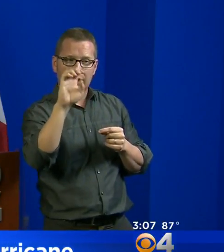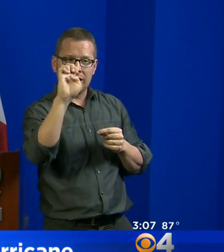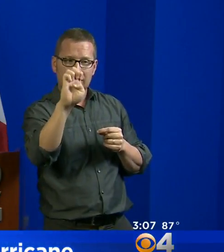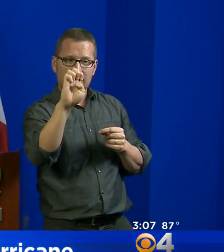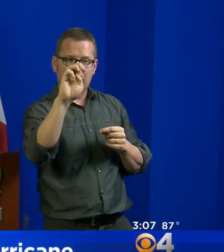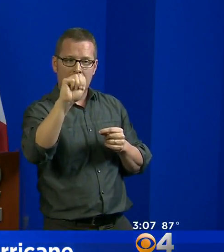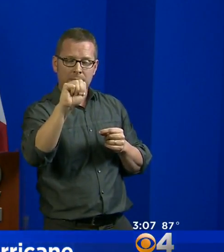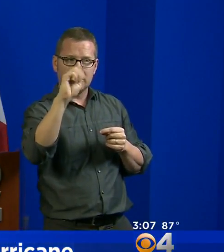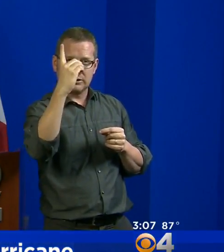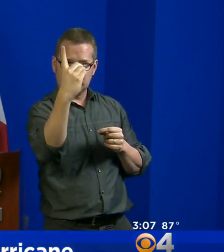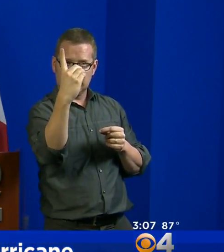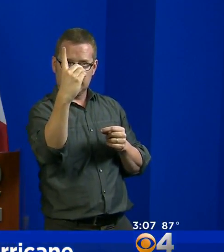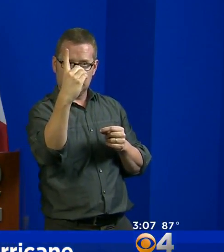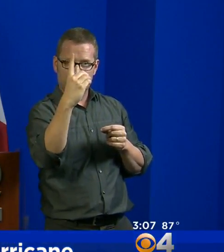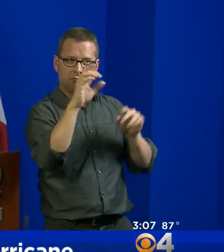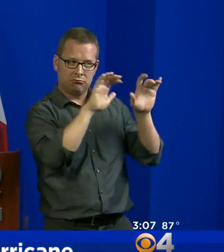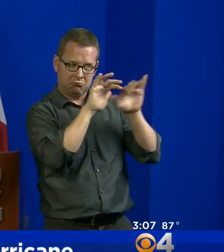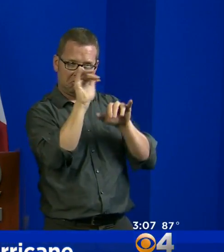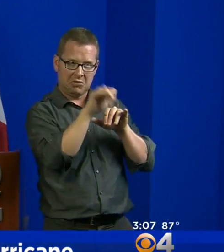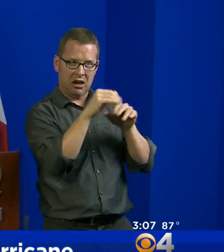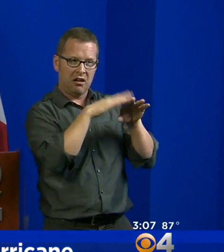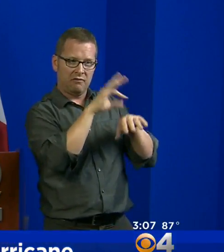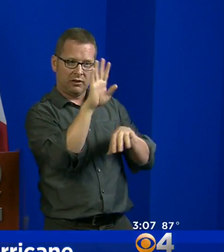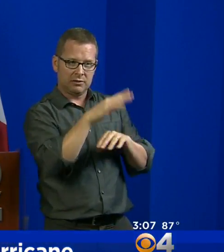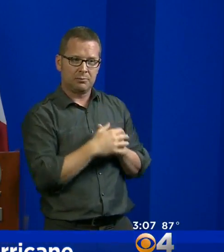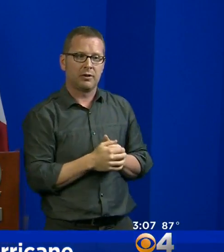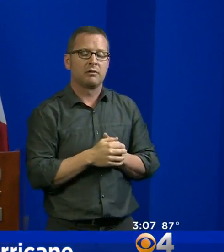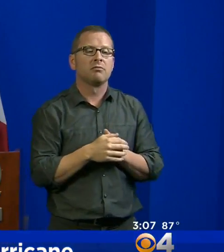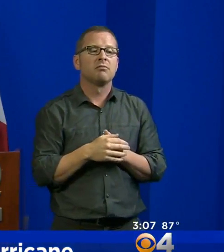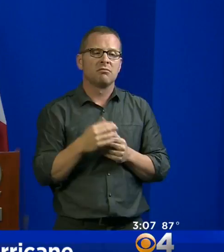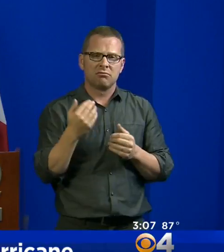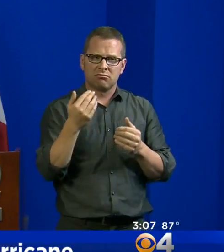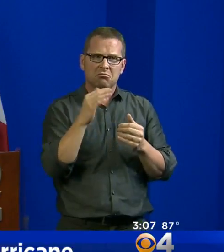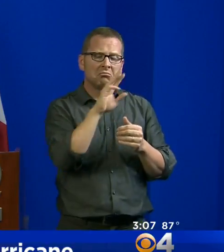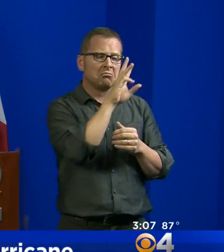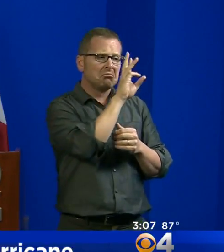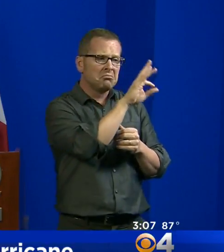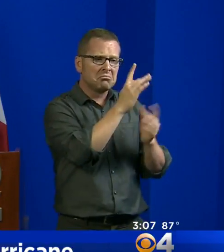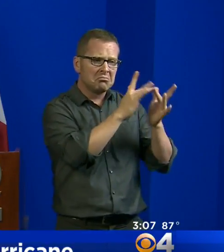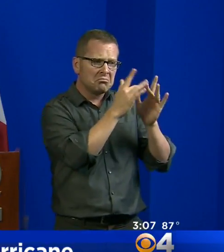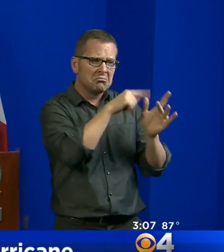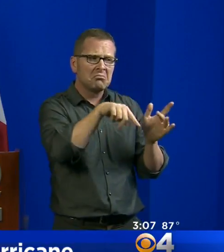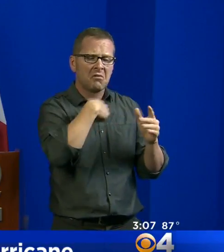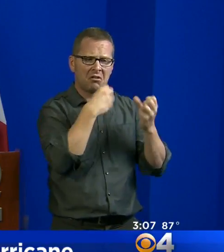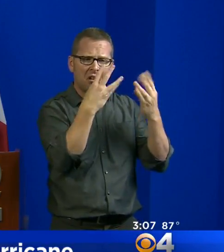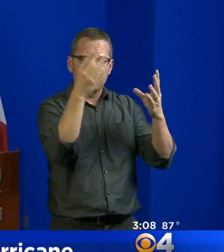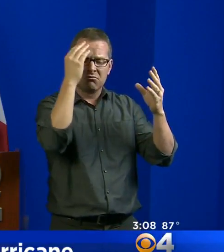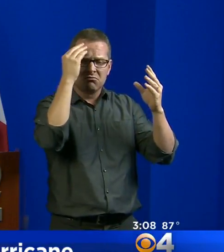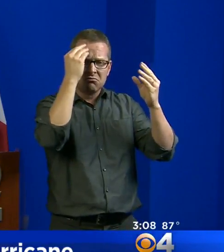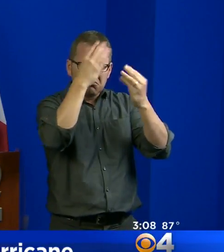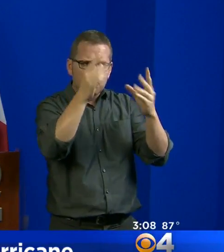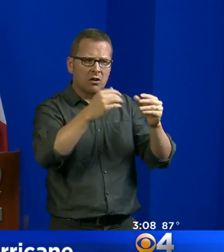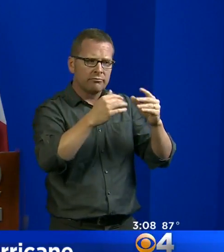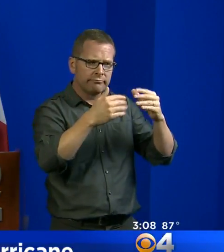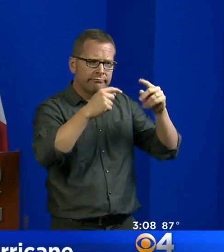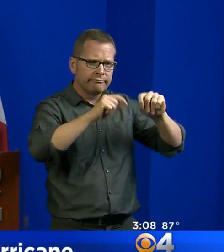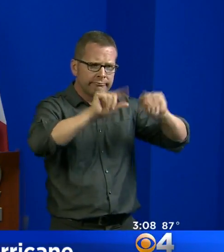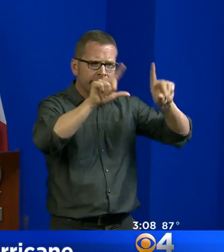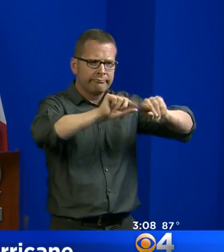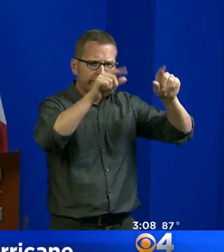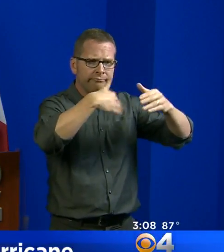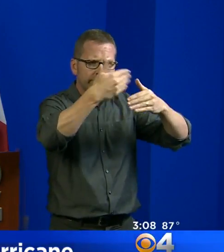protective actions, shelter locations, assistance services, and other important recovery information. Please,